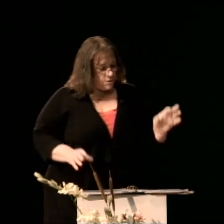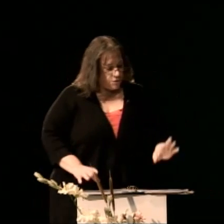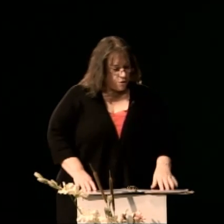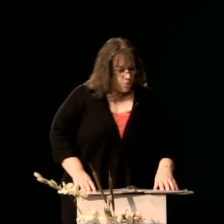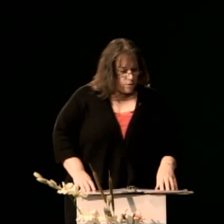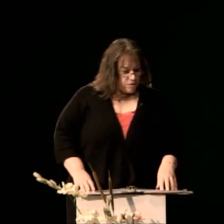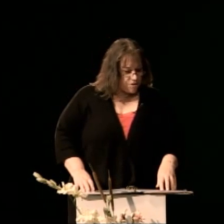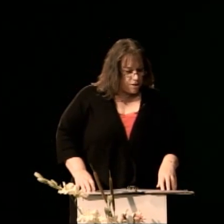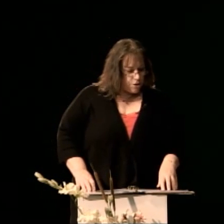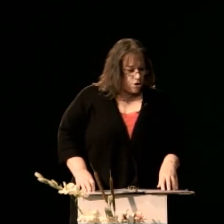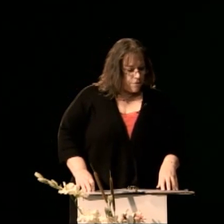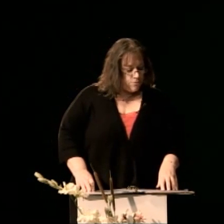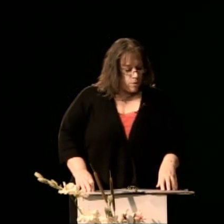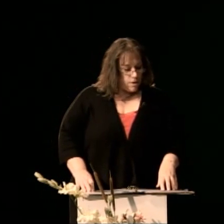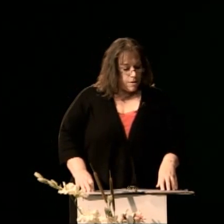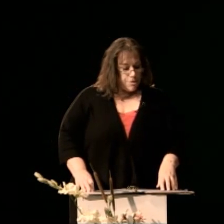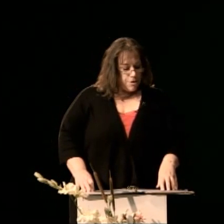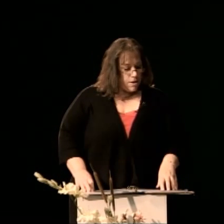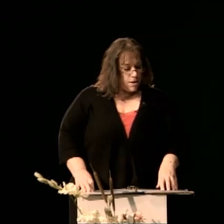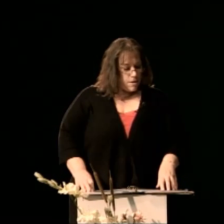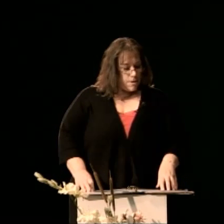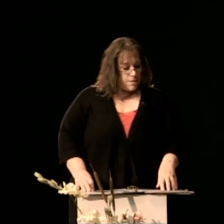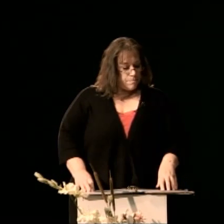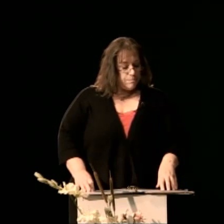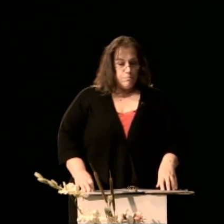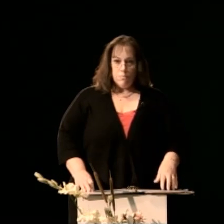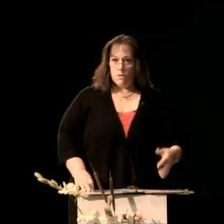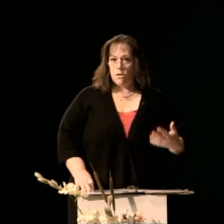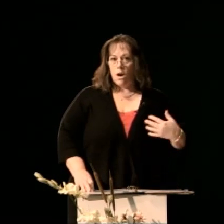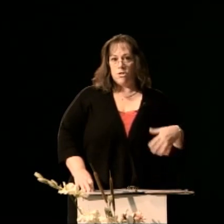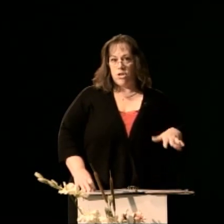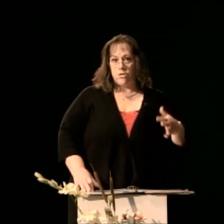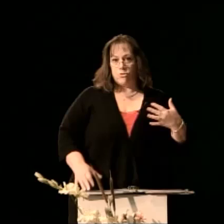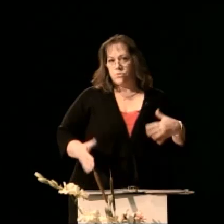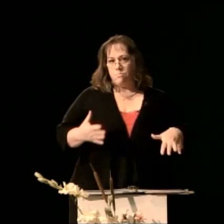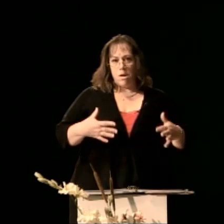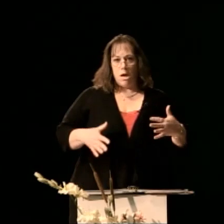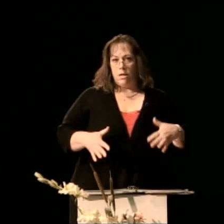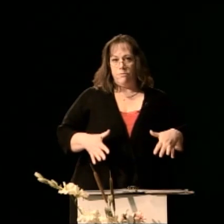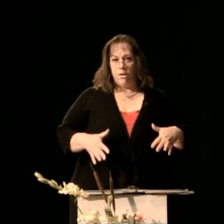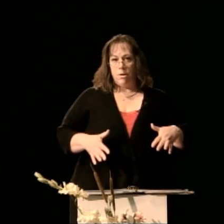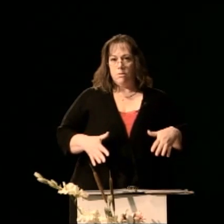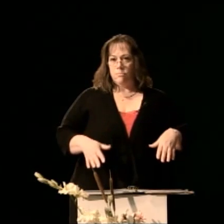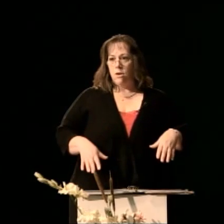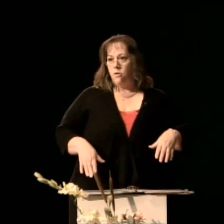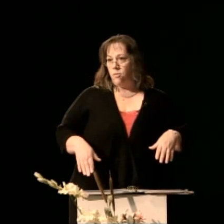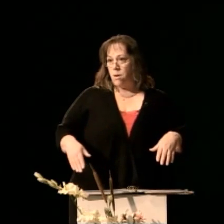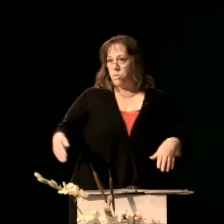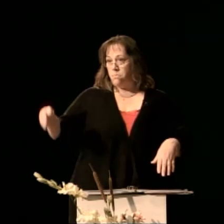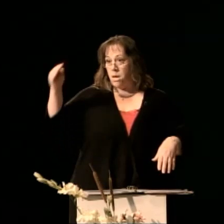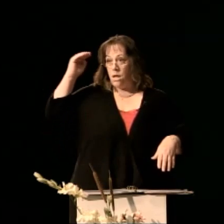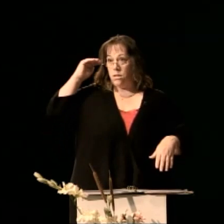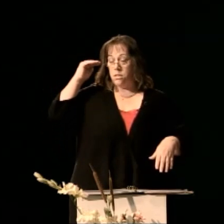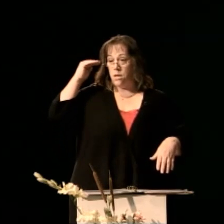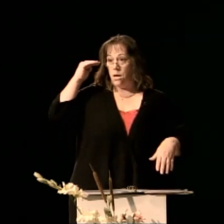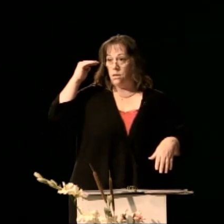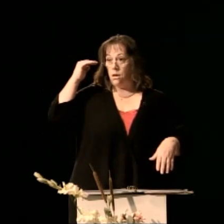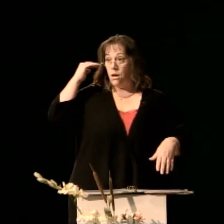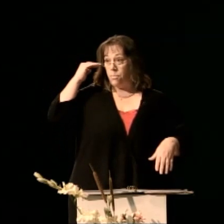So we started off with our genders, male and female. Remember, the male is done above,